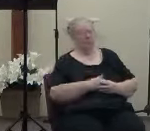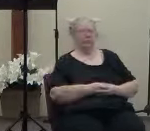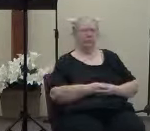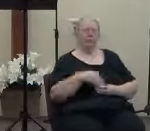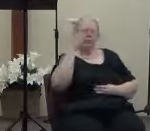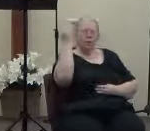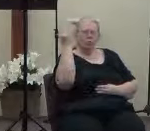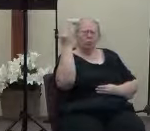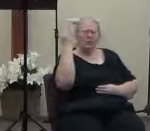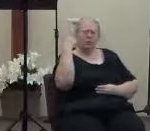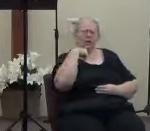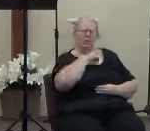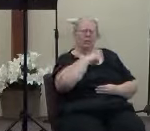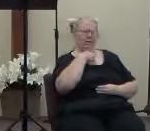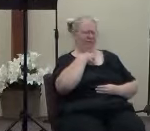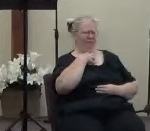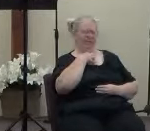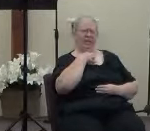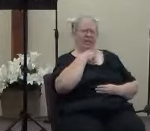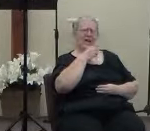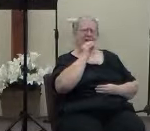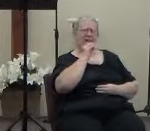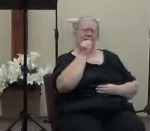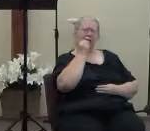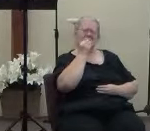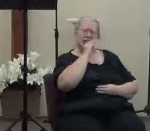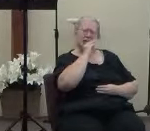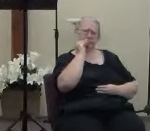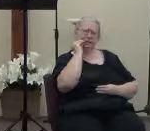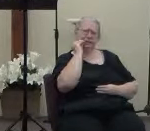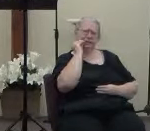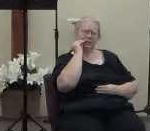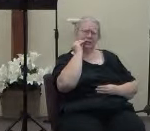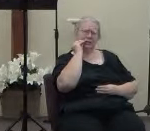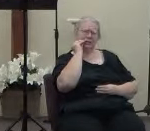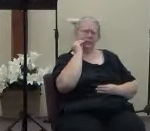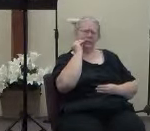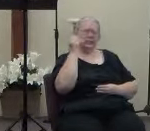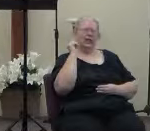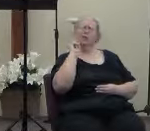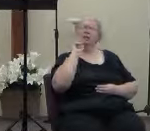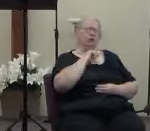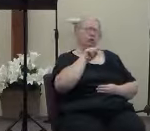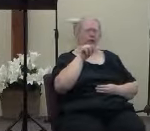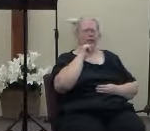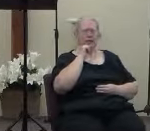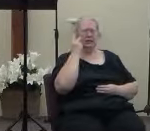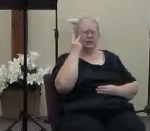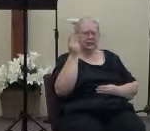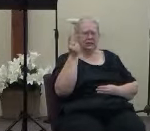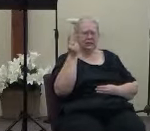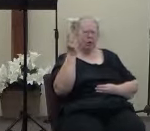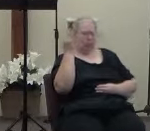Why have we fasted, they say, and you've not seen it? Why have we humbled ourselves and you've